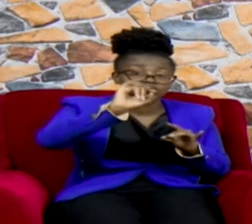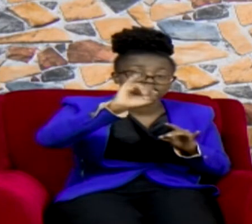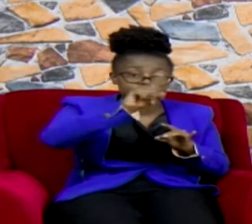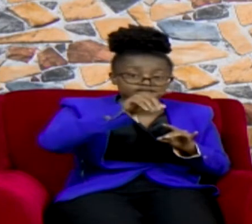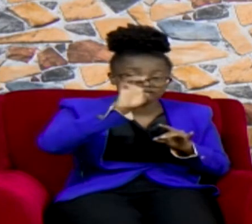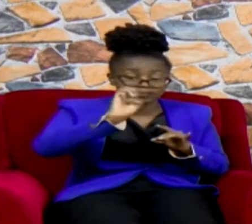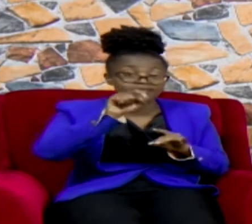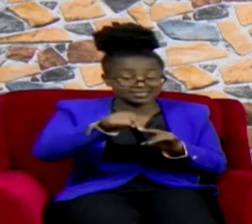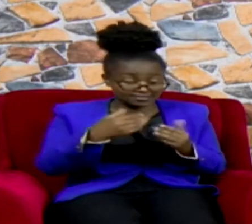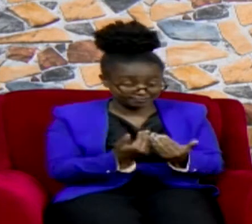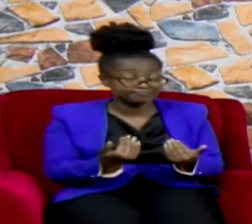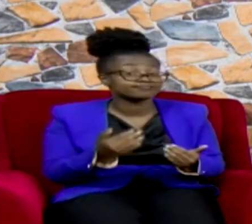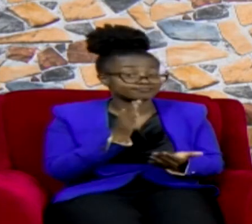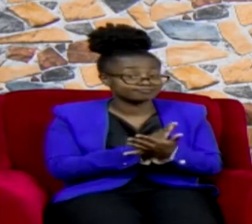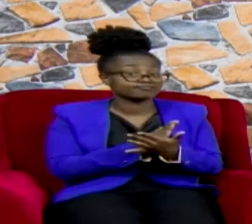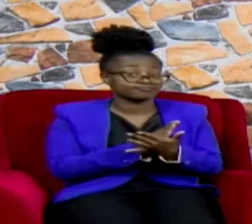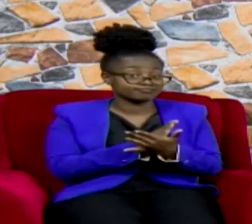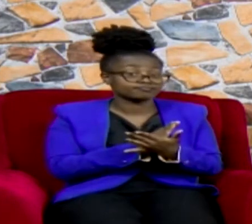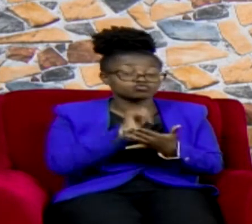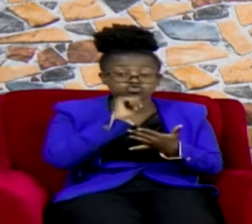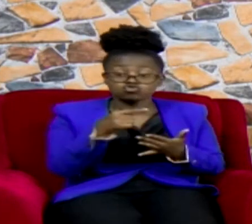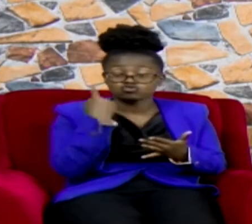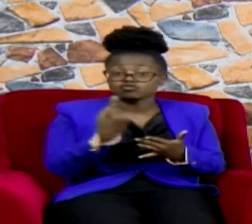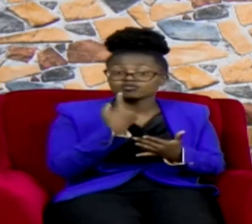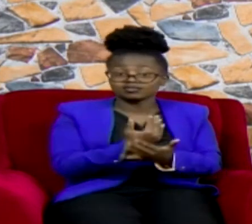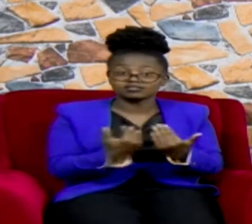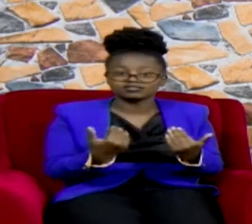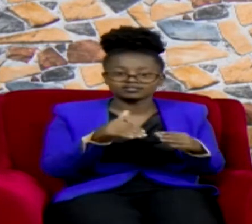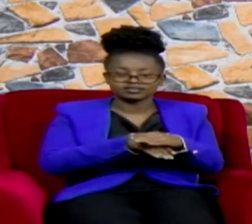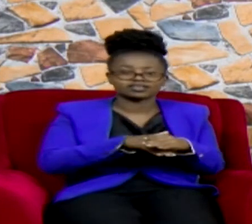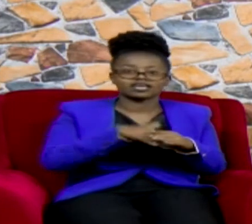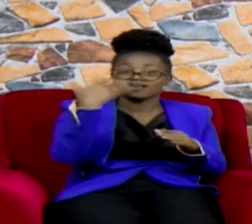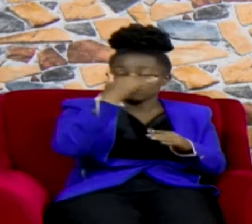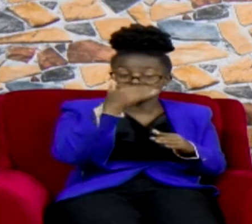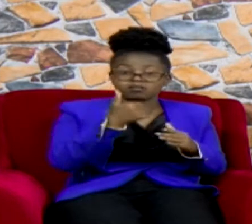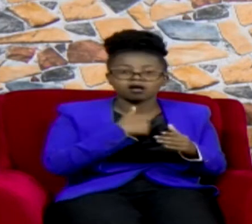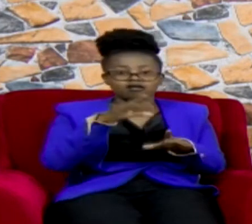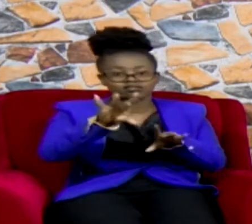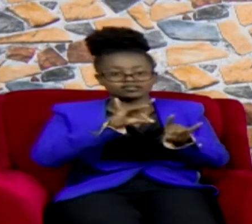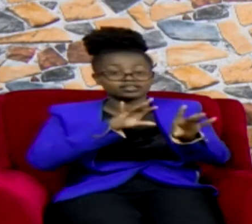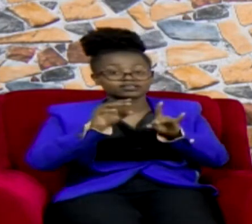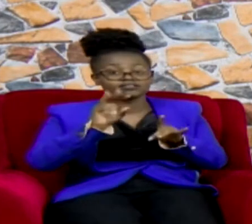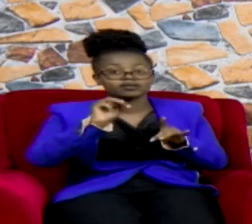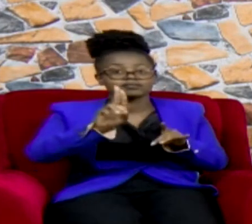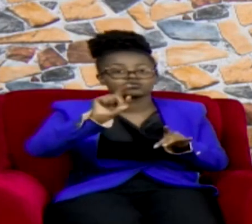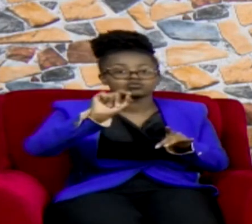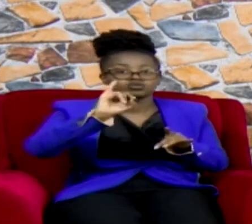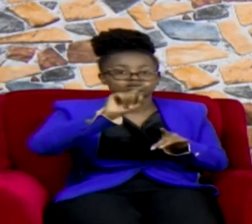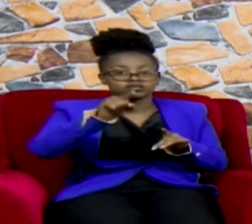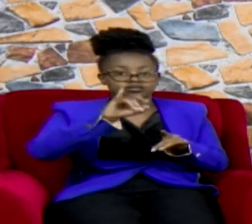is a child, and not only children in the spectrum who have the selective mutism. We have seen so